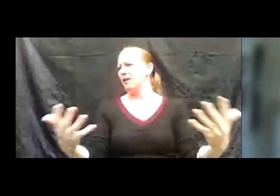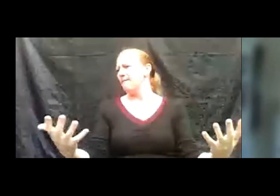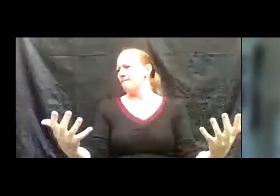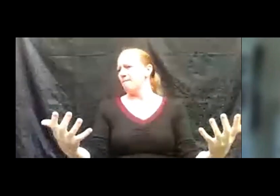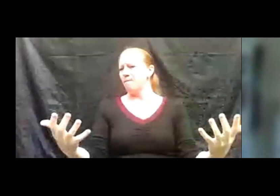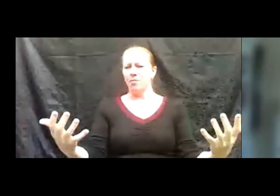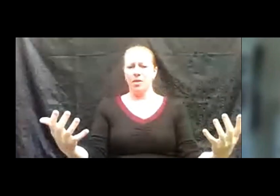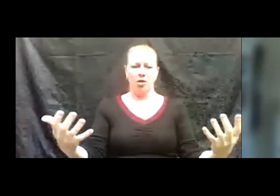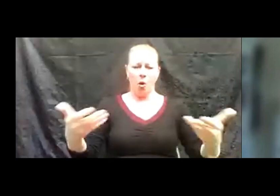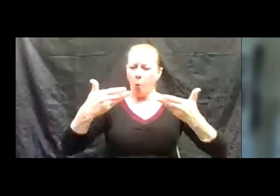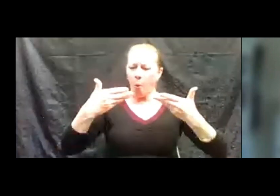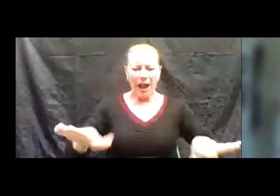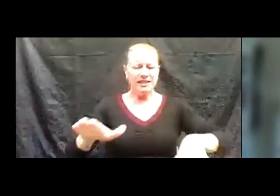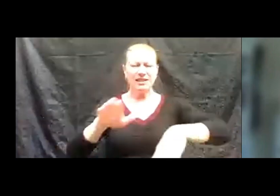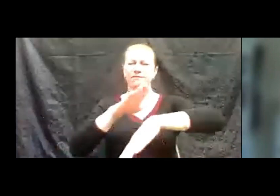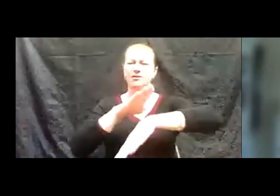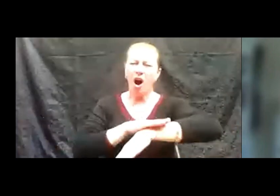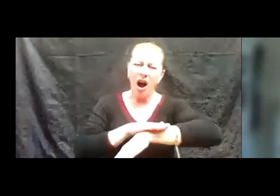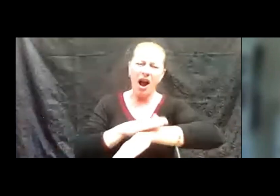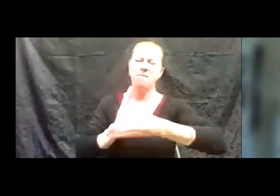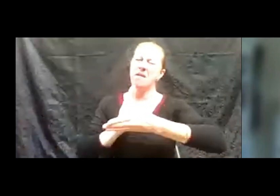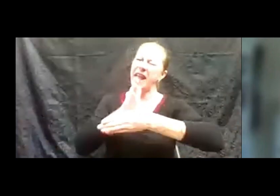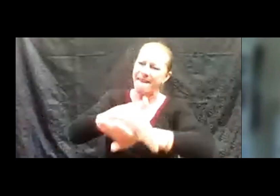just the waste of time and effort, and